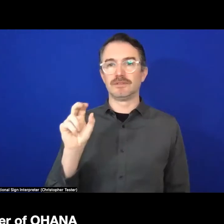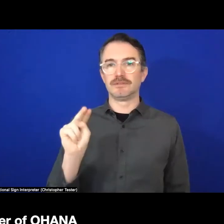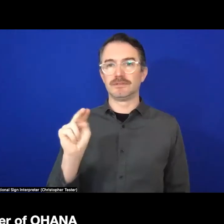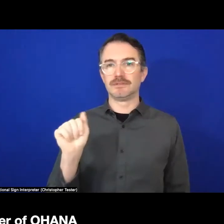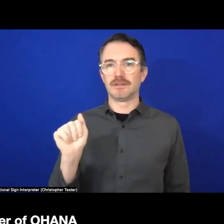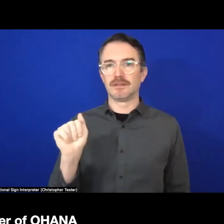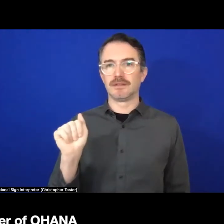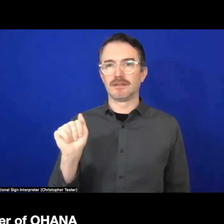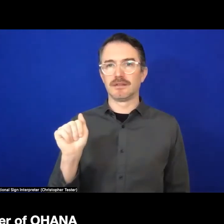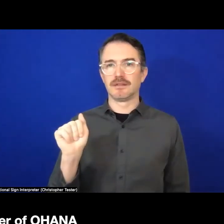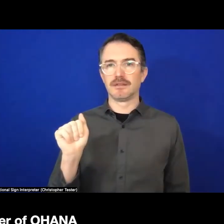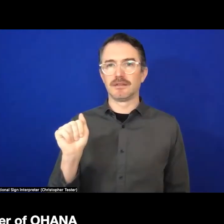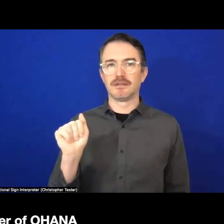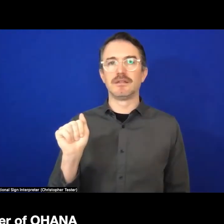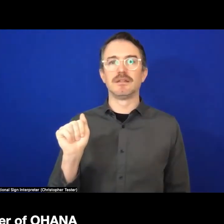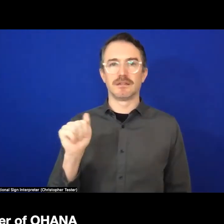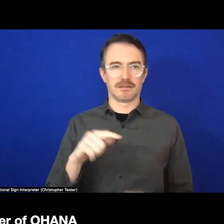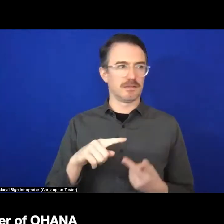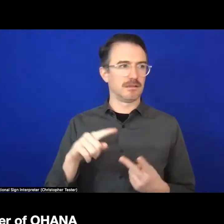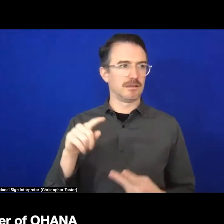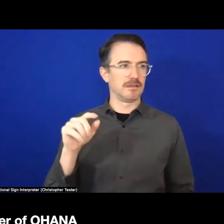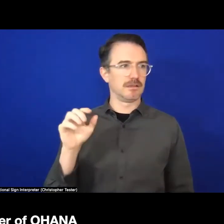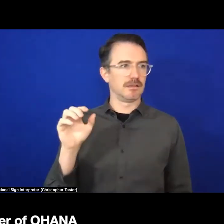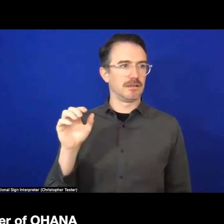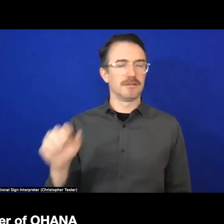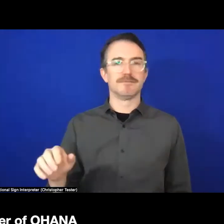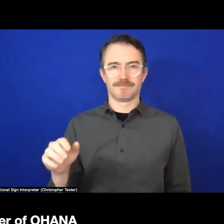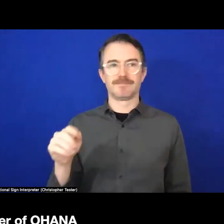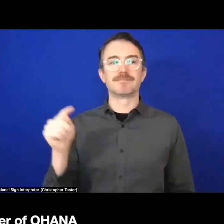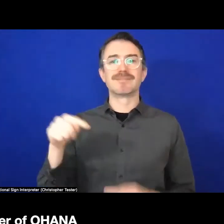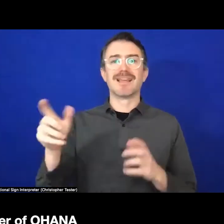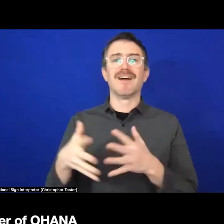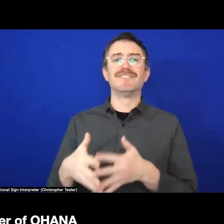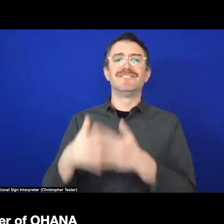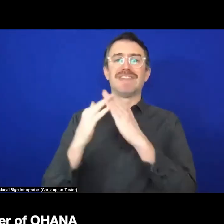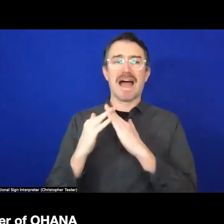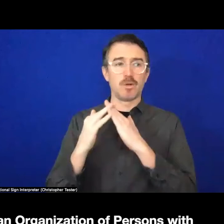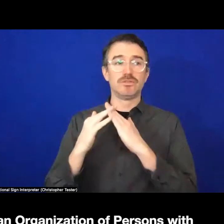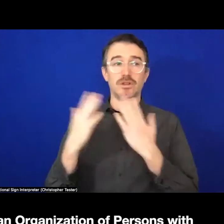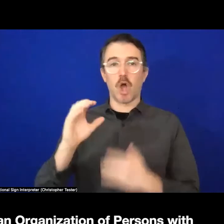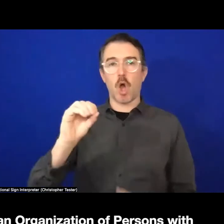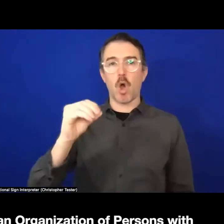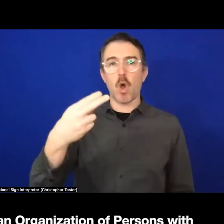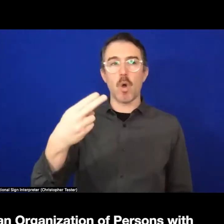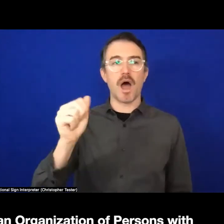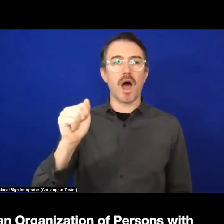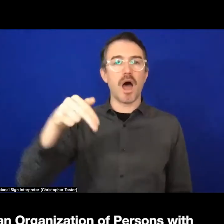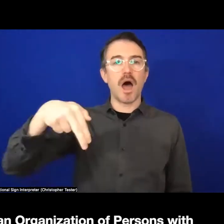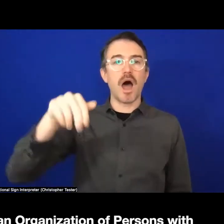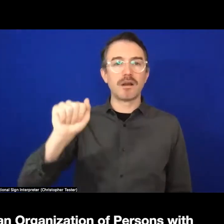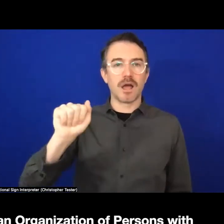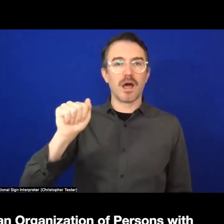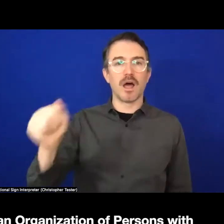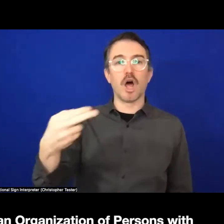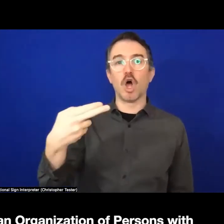Utami, who is the founder of OHANA Indonesia and UNCRPD committee member. So Risna